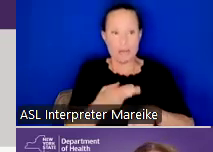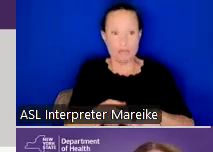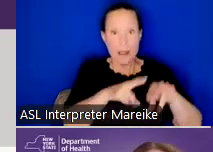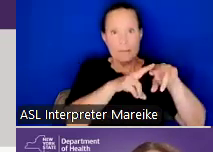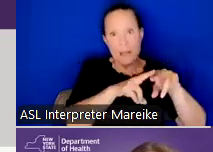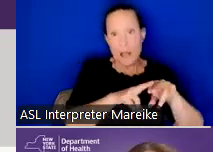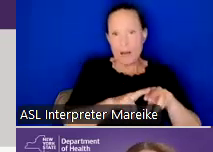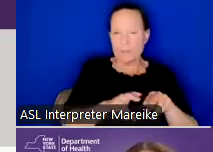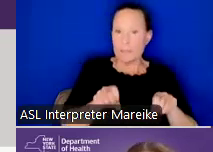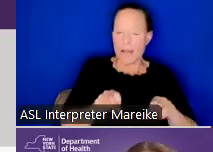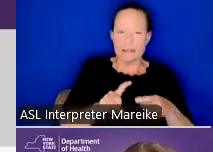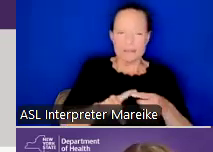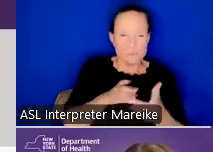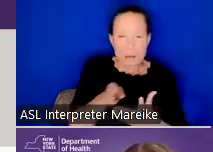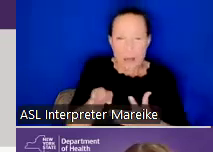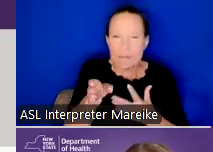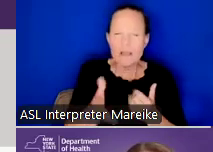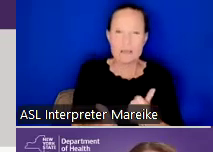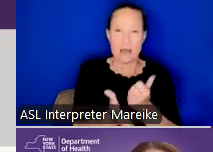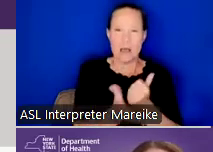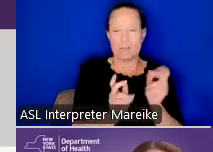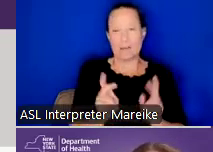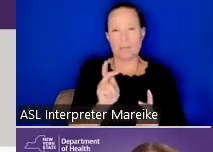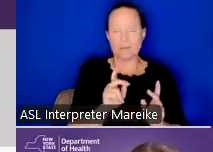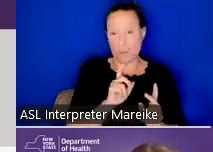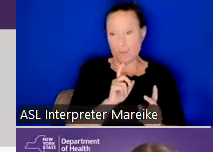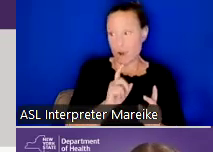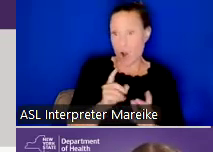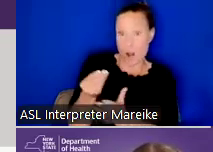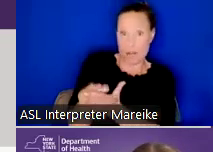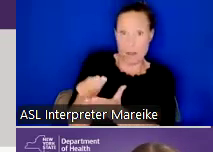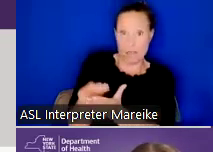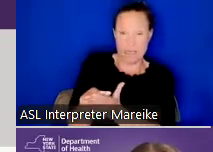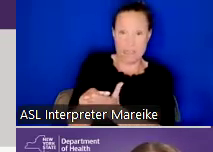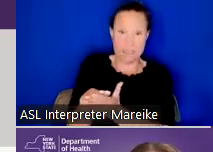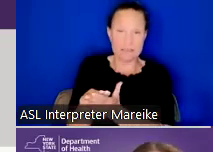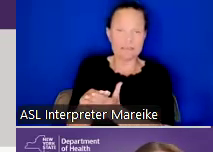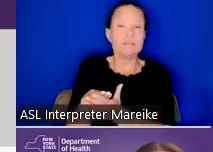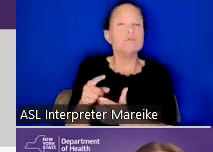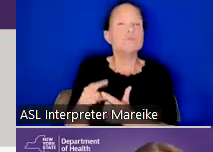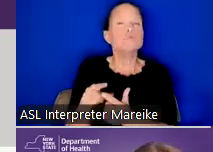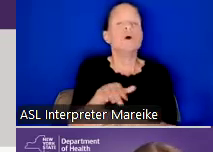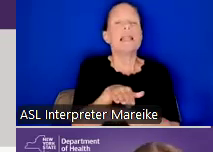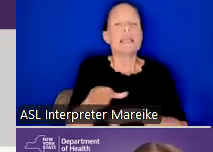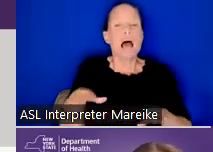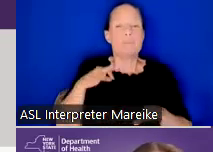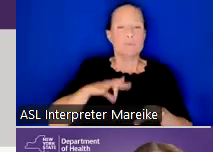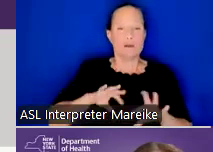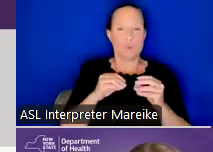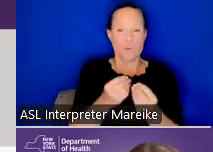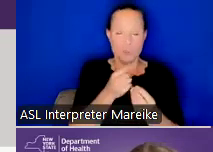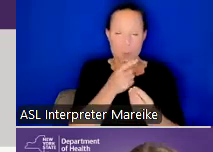to navigate and help individuals. So there are capacity funds available to nonprofits only that want